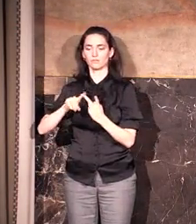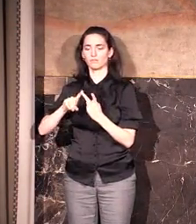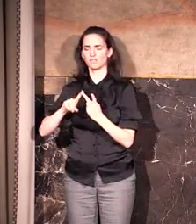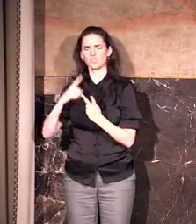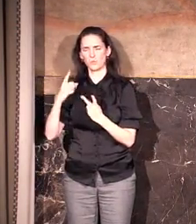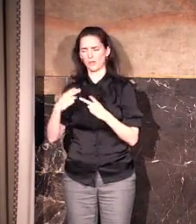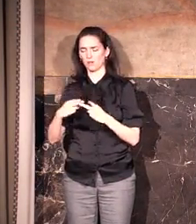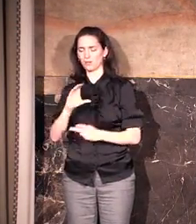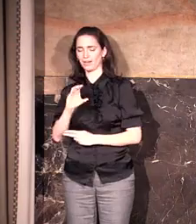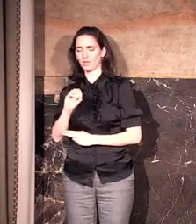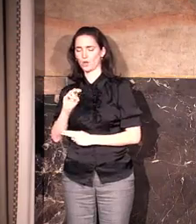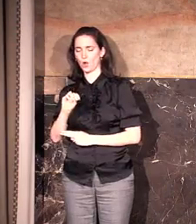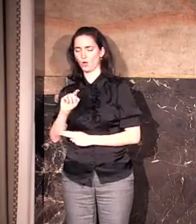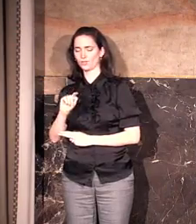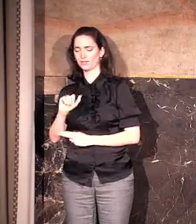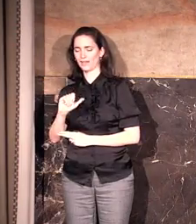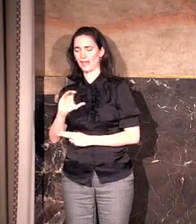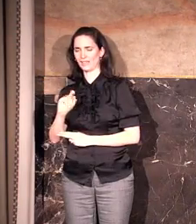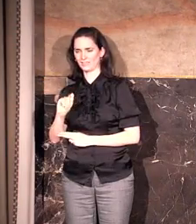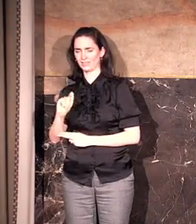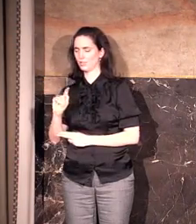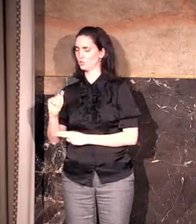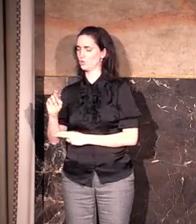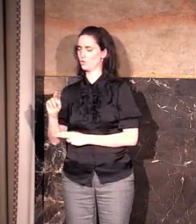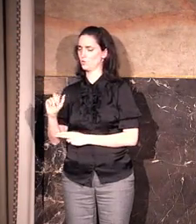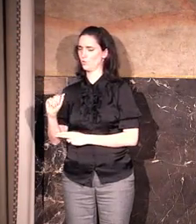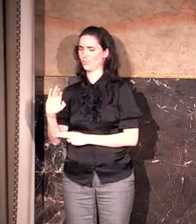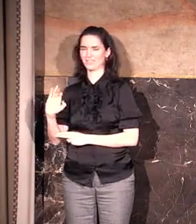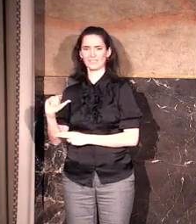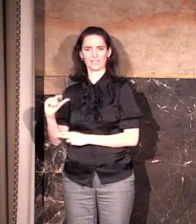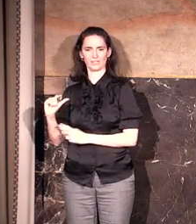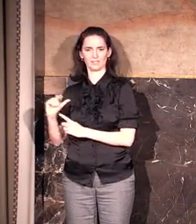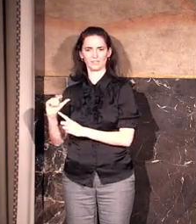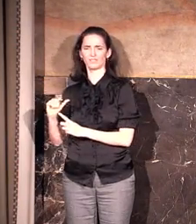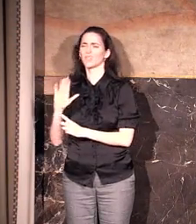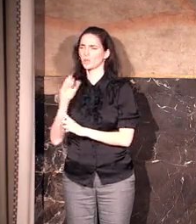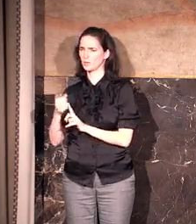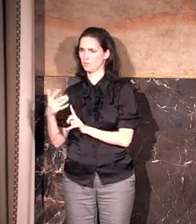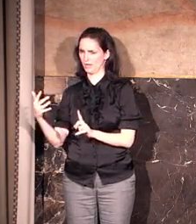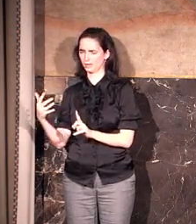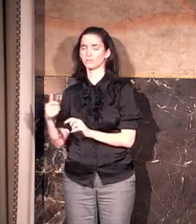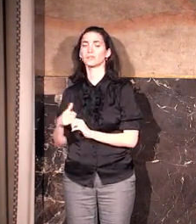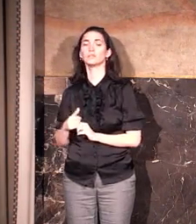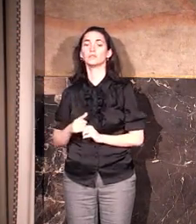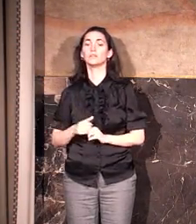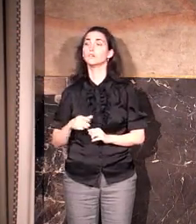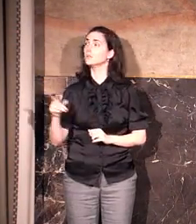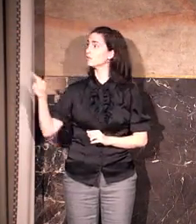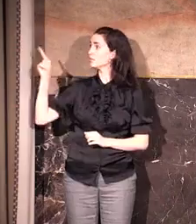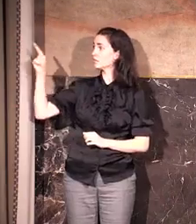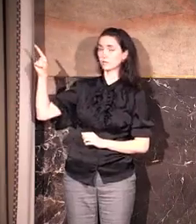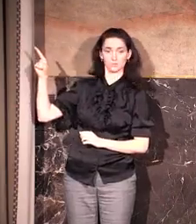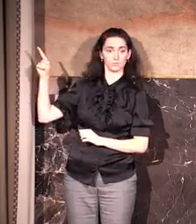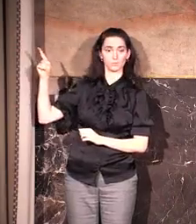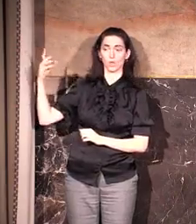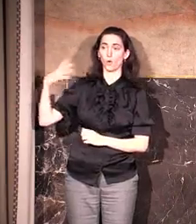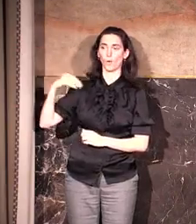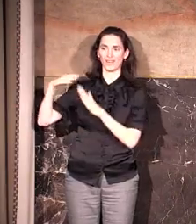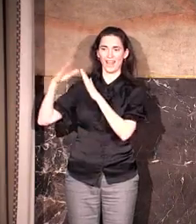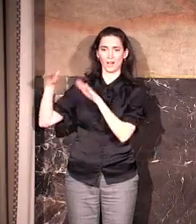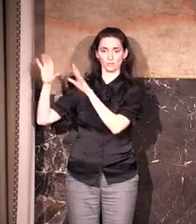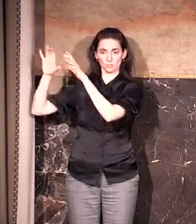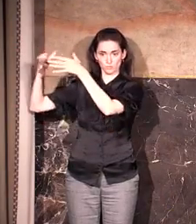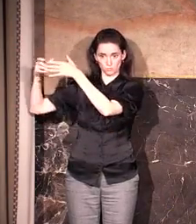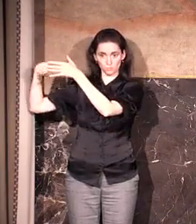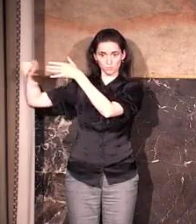We've talked a lot about the criteria that the White House put forward in terms of the threshold criteria